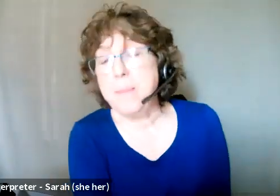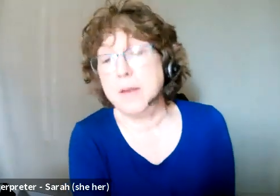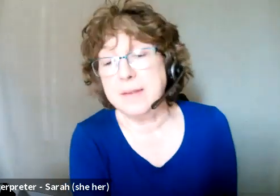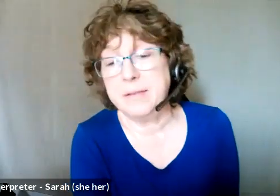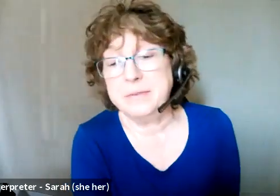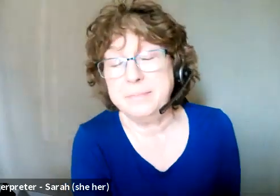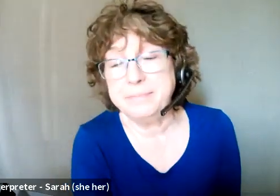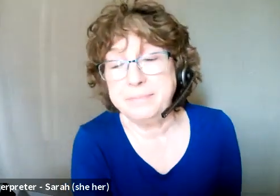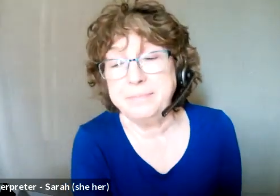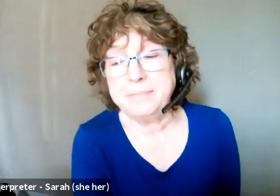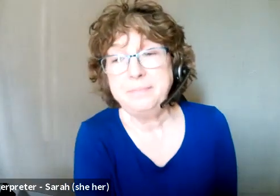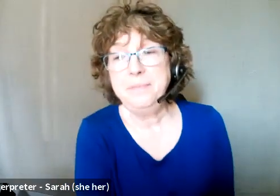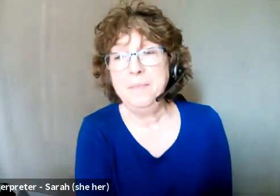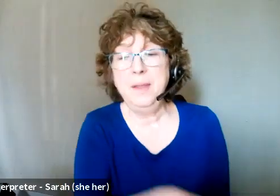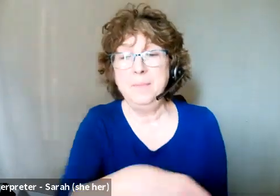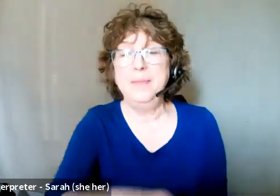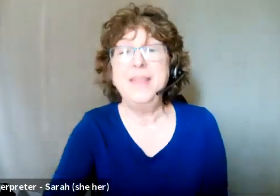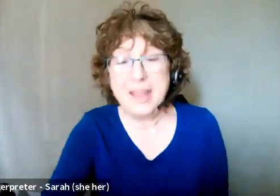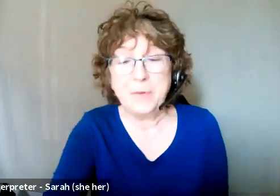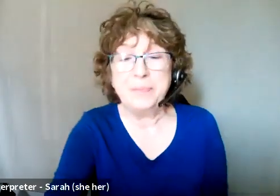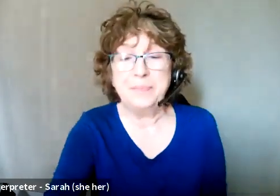of the community, and it was very positive.